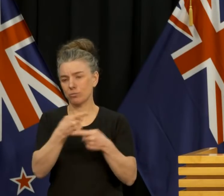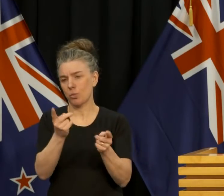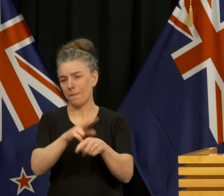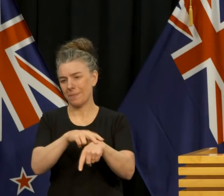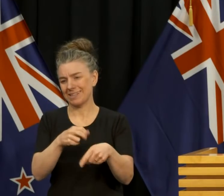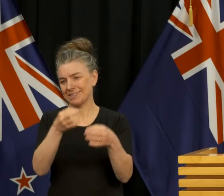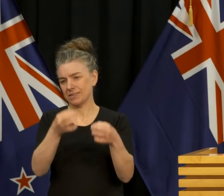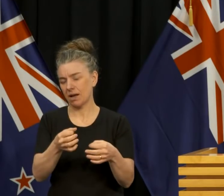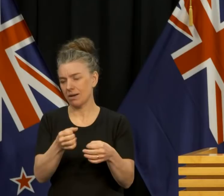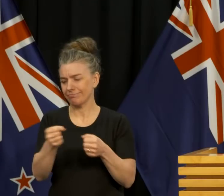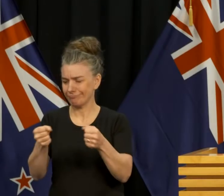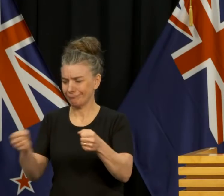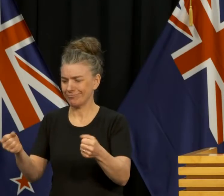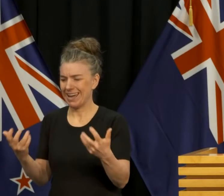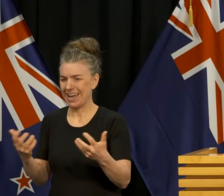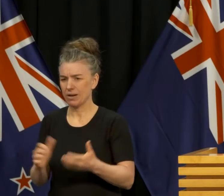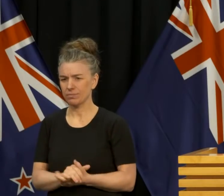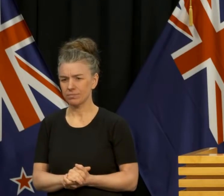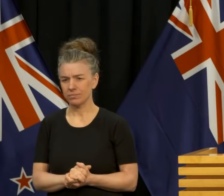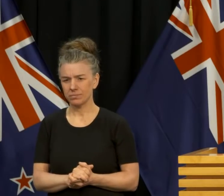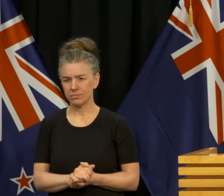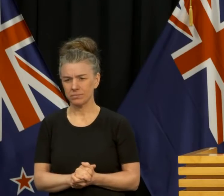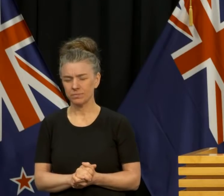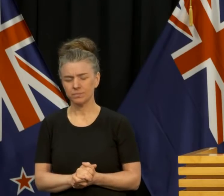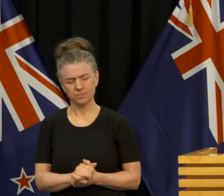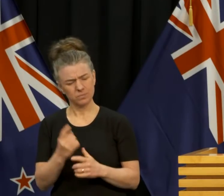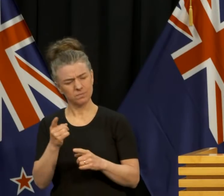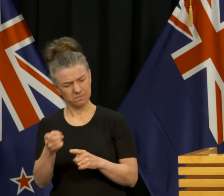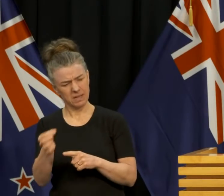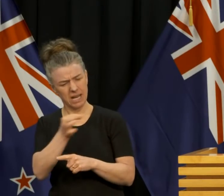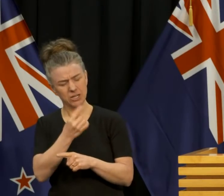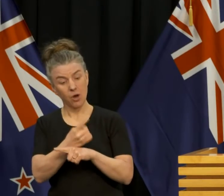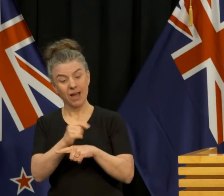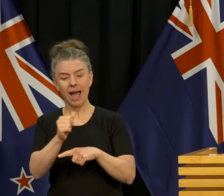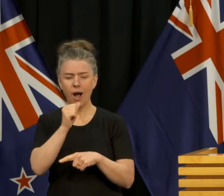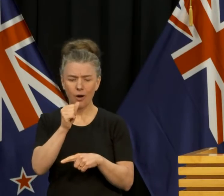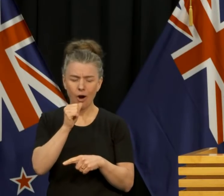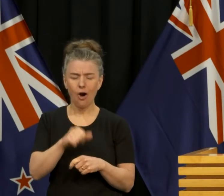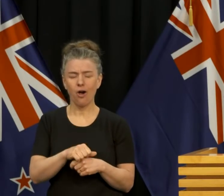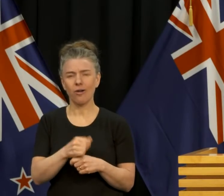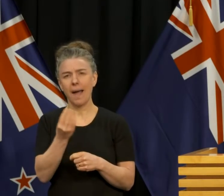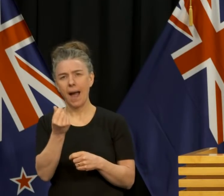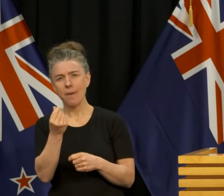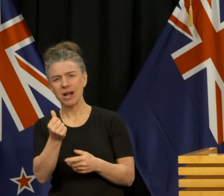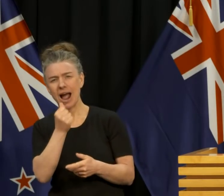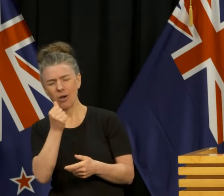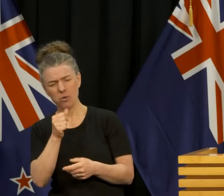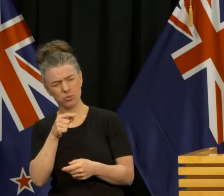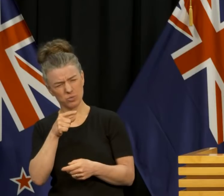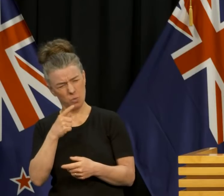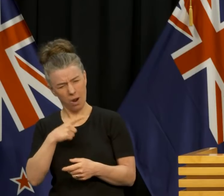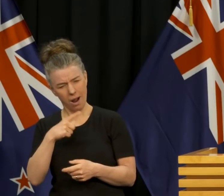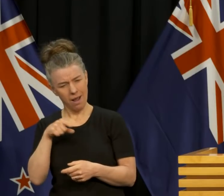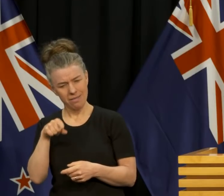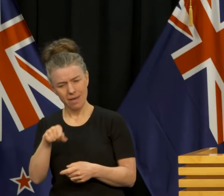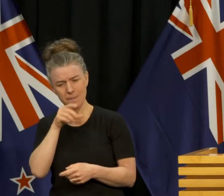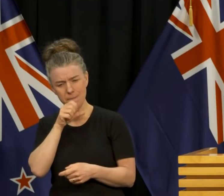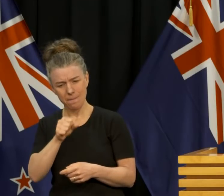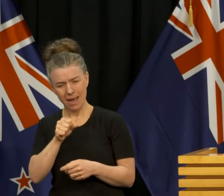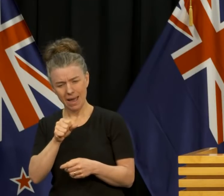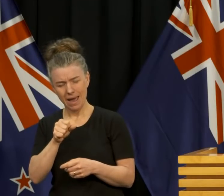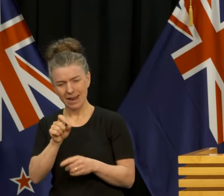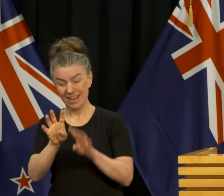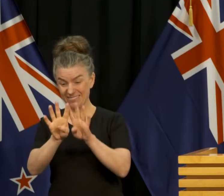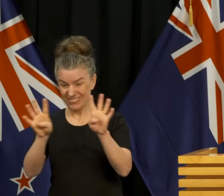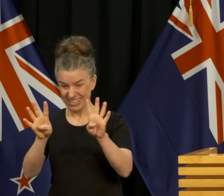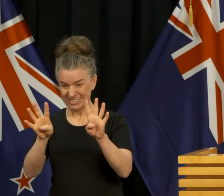a sense of why, all these questions around price and availability of alcohol, do you have a sense of why this guy in Hamilton cut a